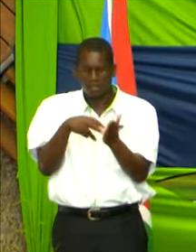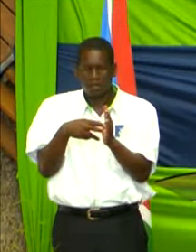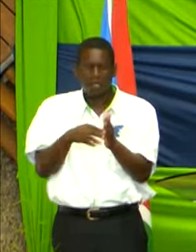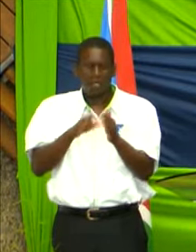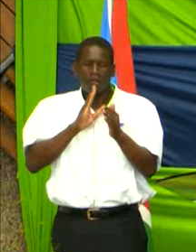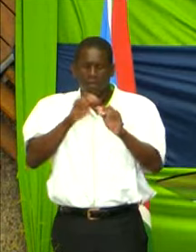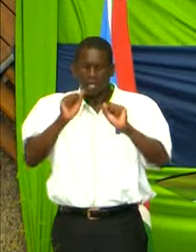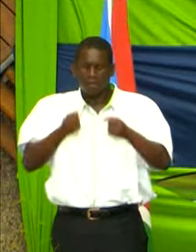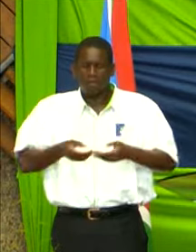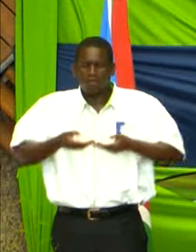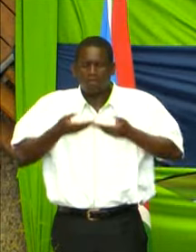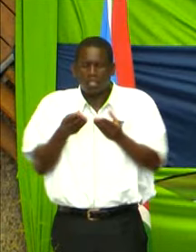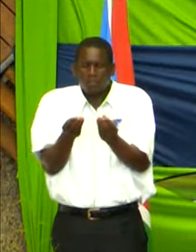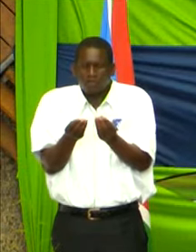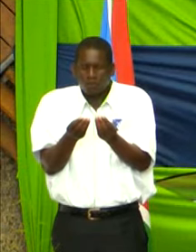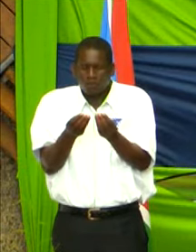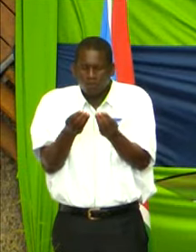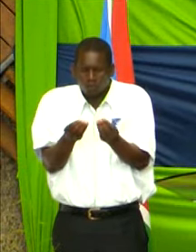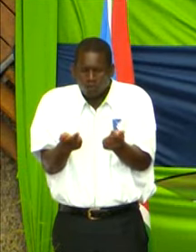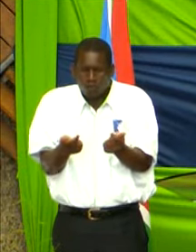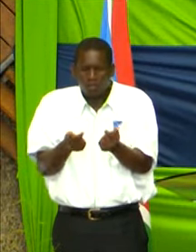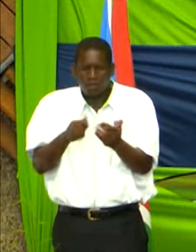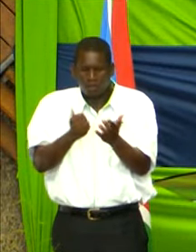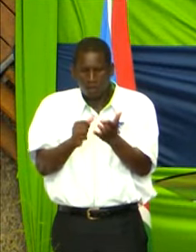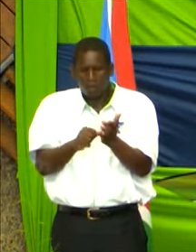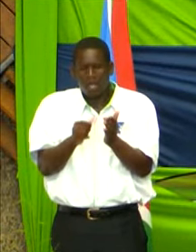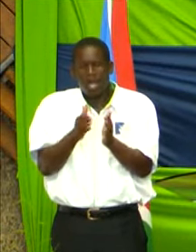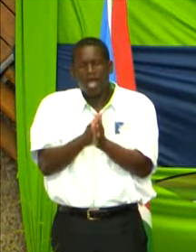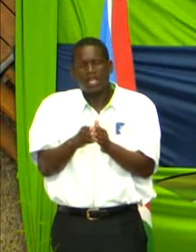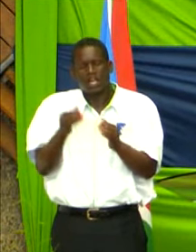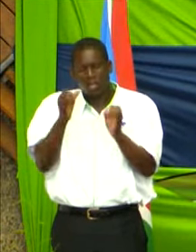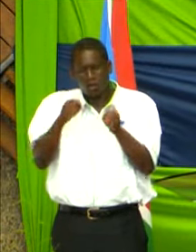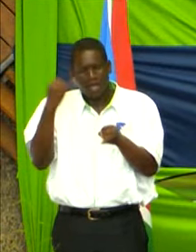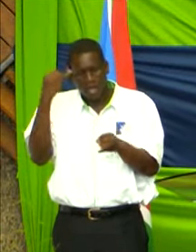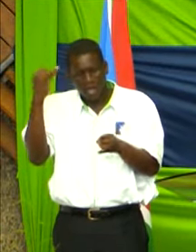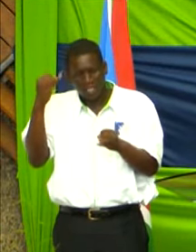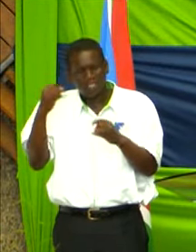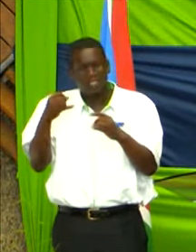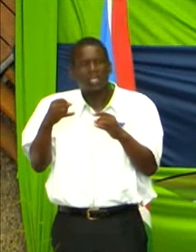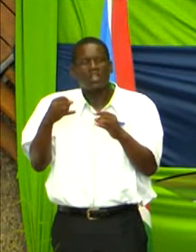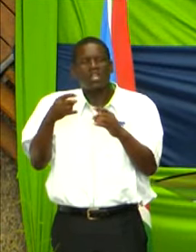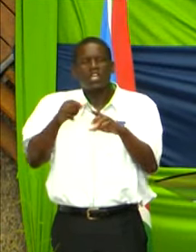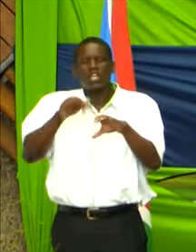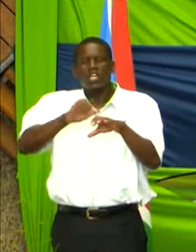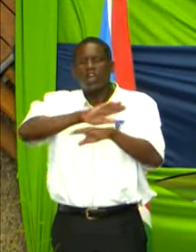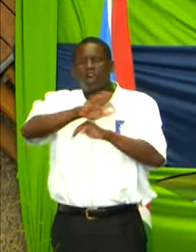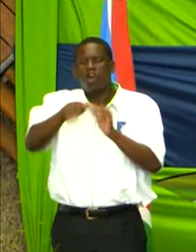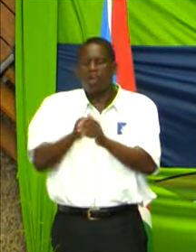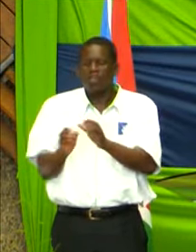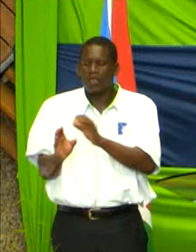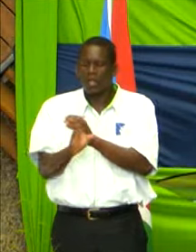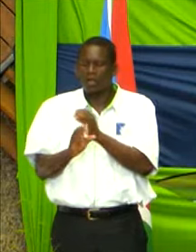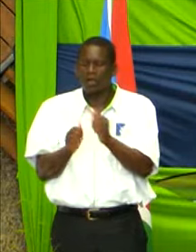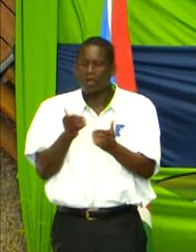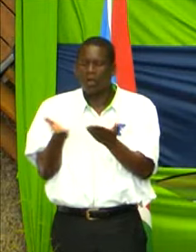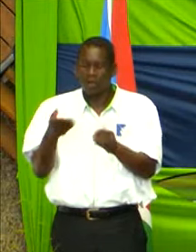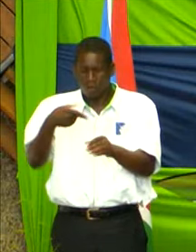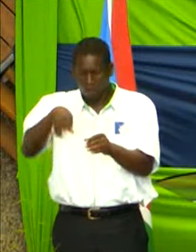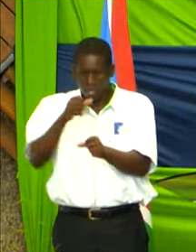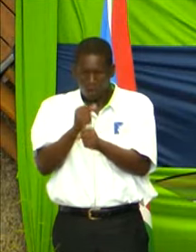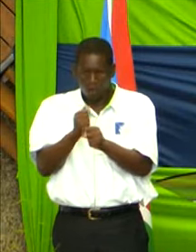to provide solutions with innovation across our customers in all the countries that we operate and beyond.